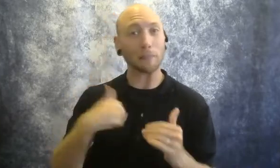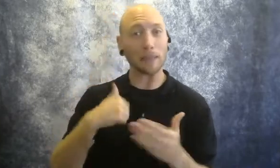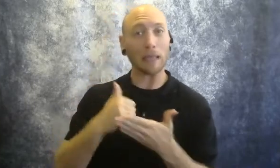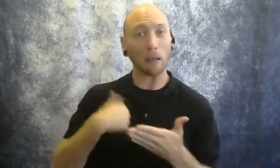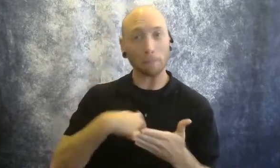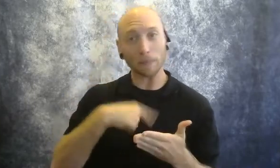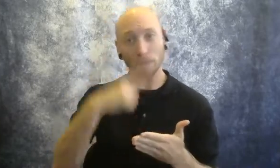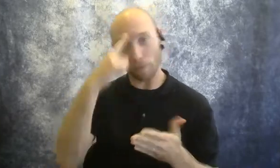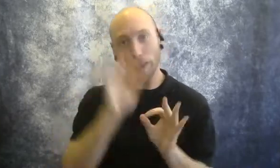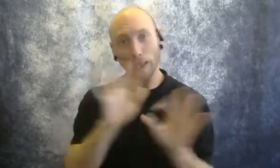me.